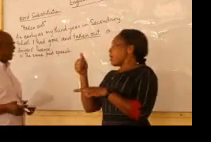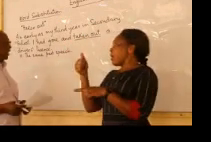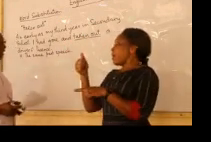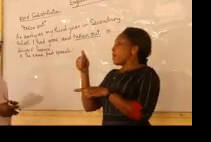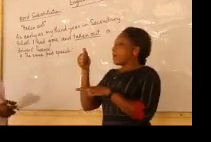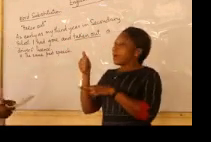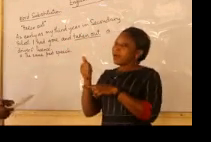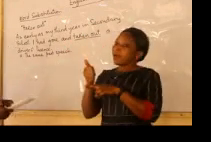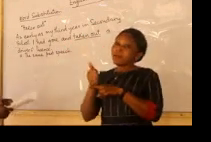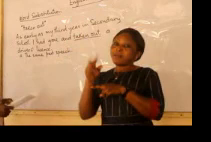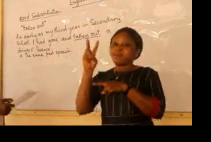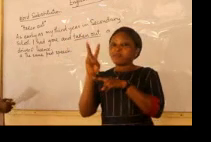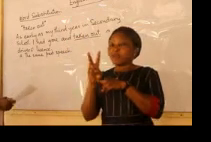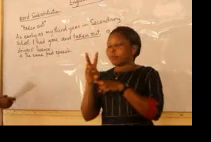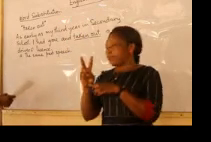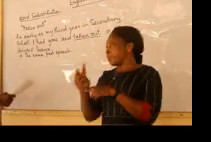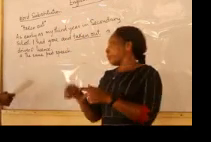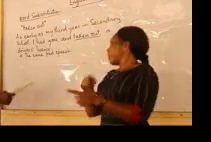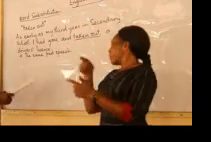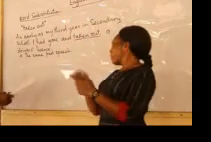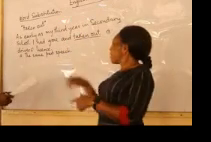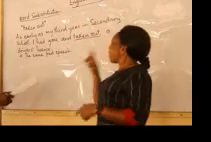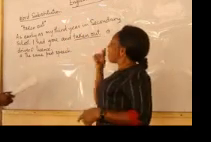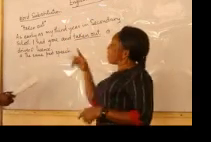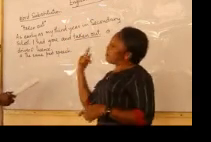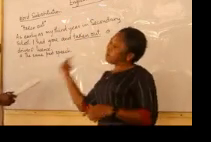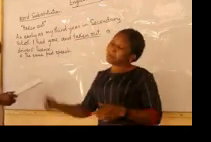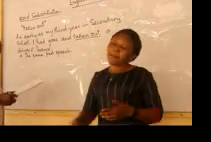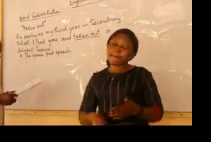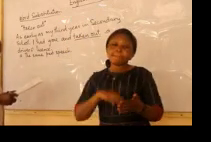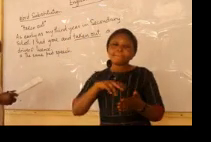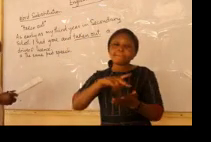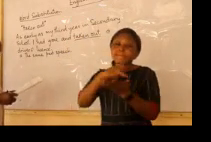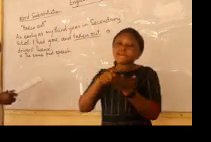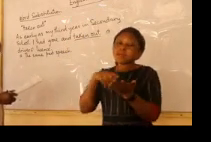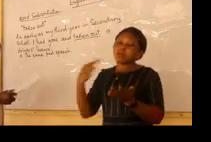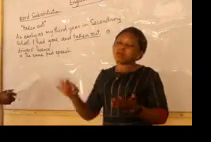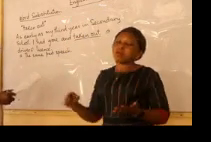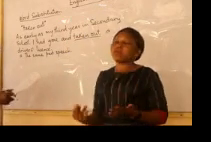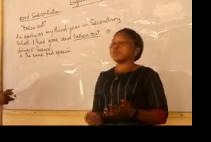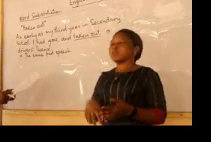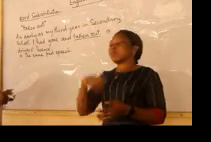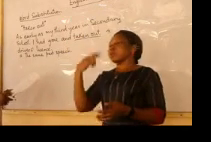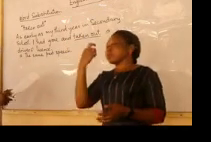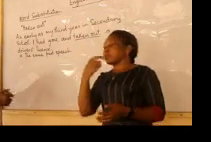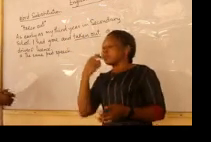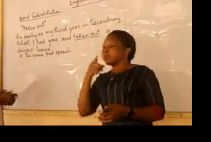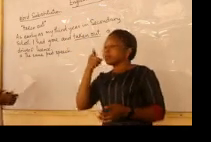are the parts of speech you are being